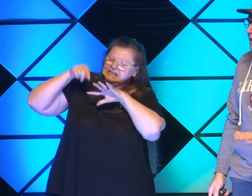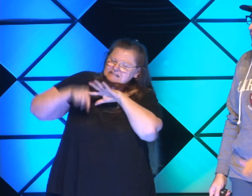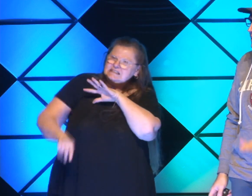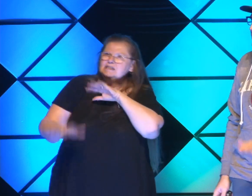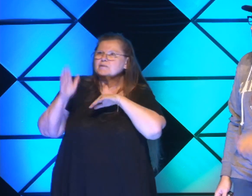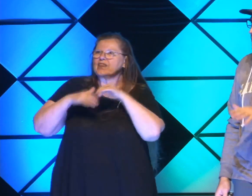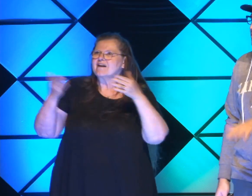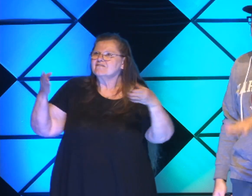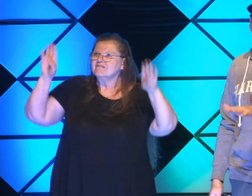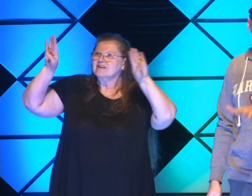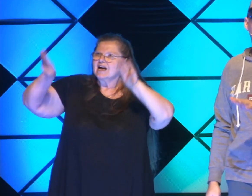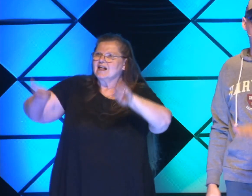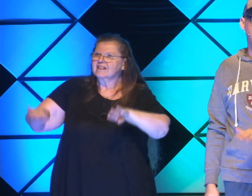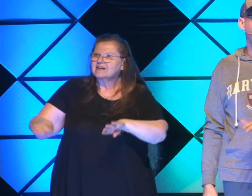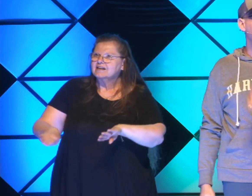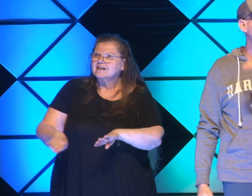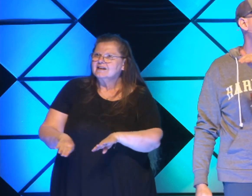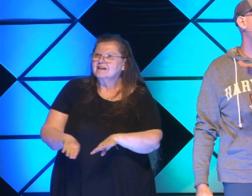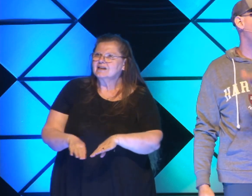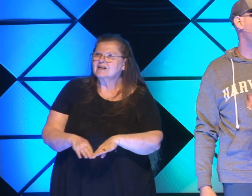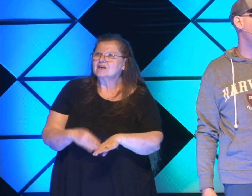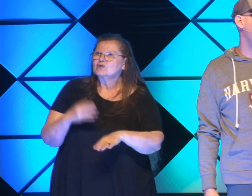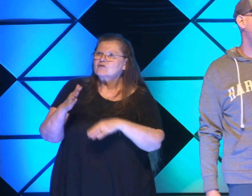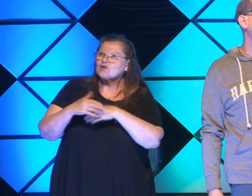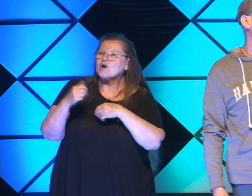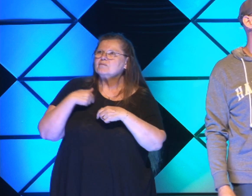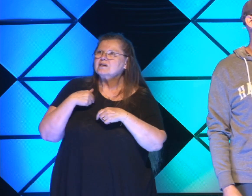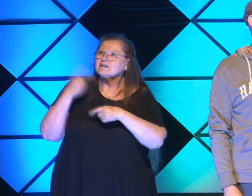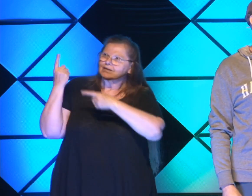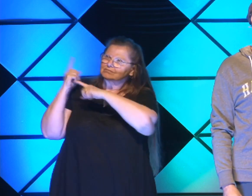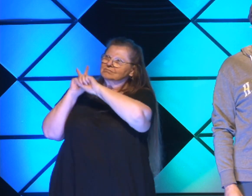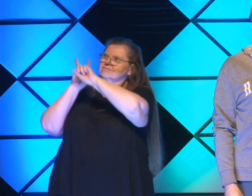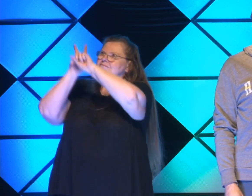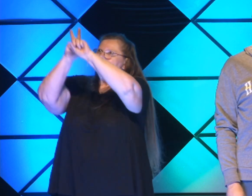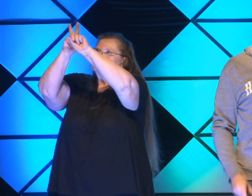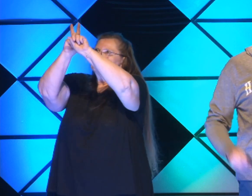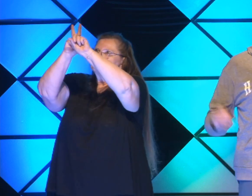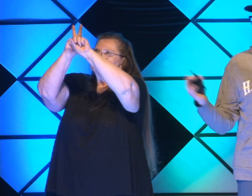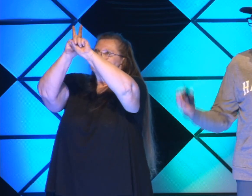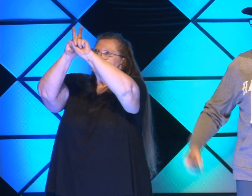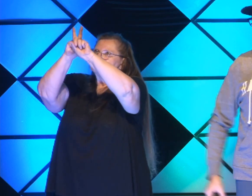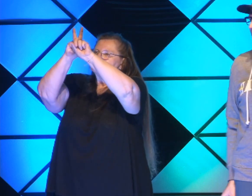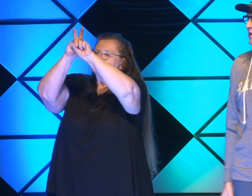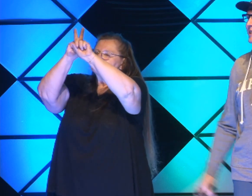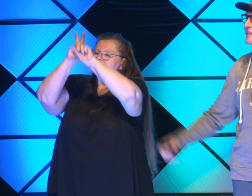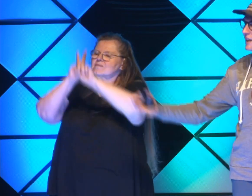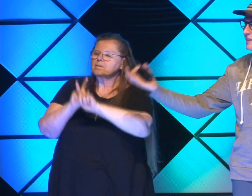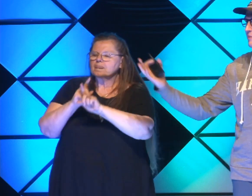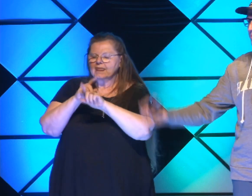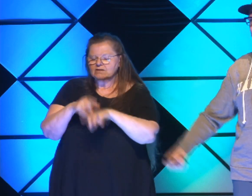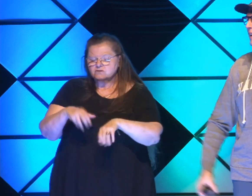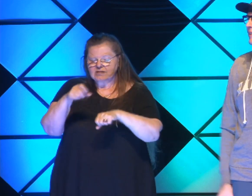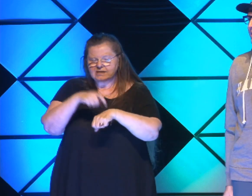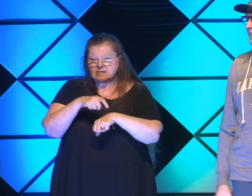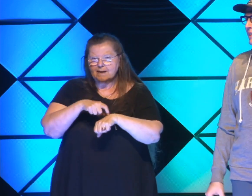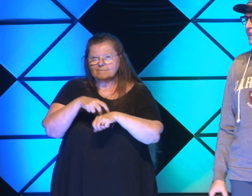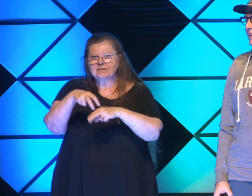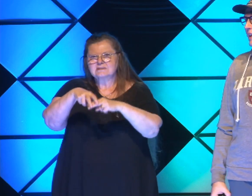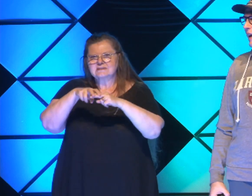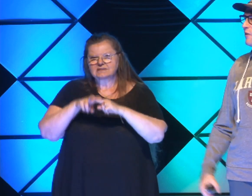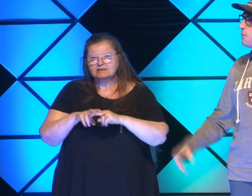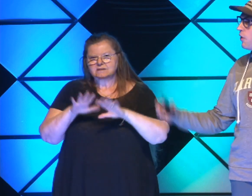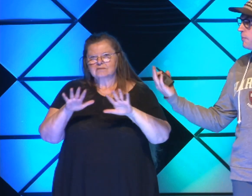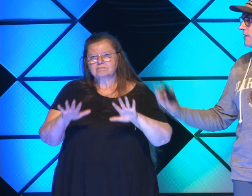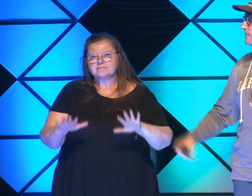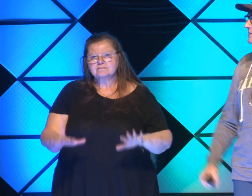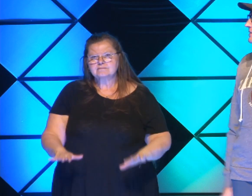than the valley that I'm getting ready to walk in, and I'll go where you lead me. So let's take a few moments and just sit,